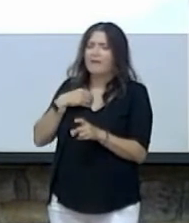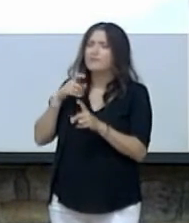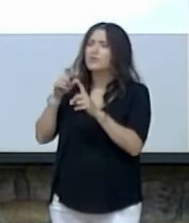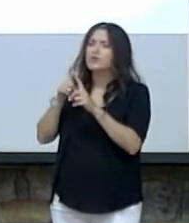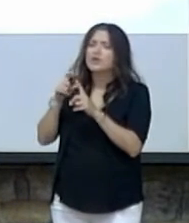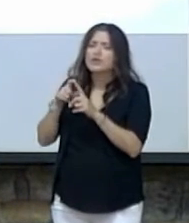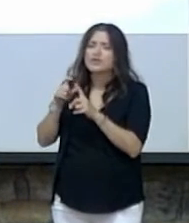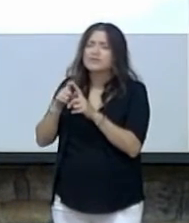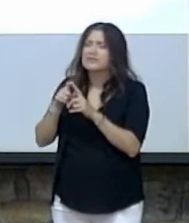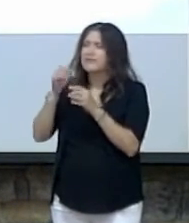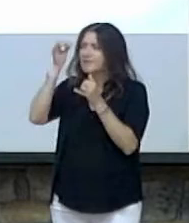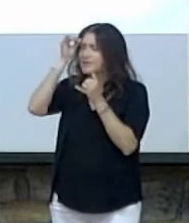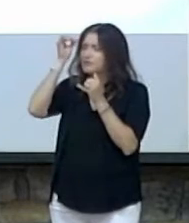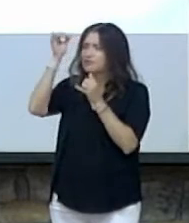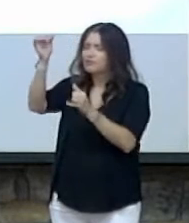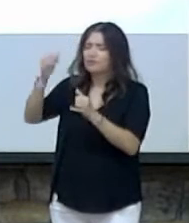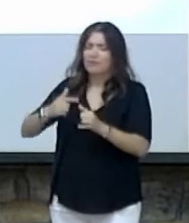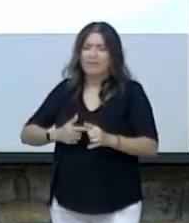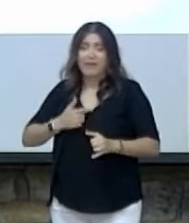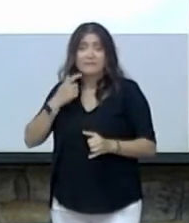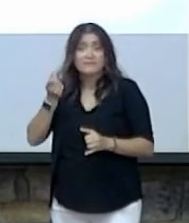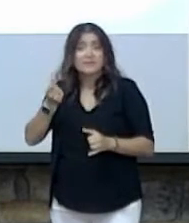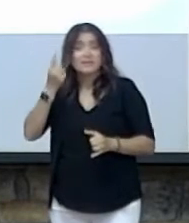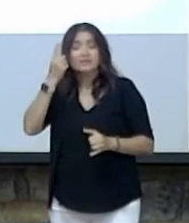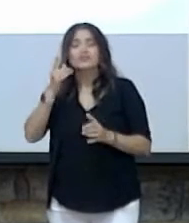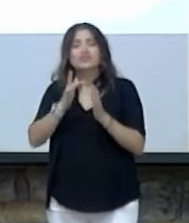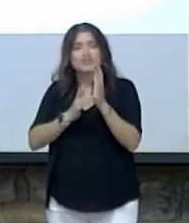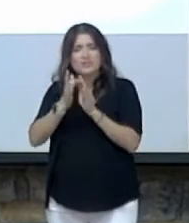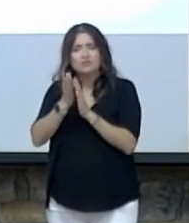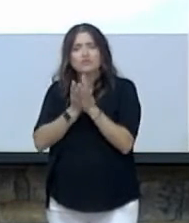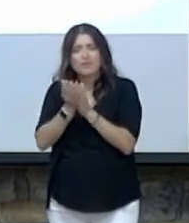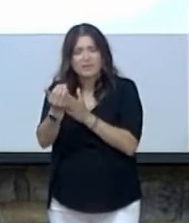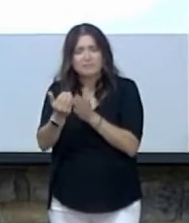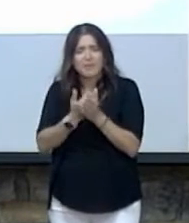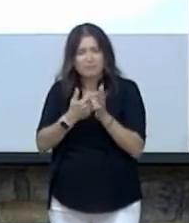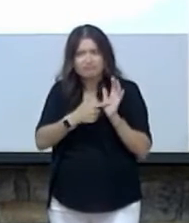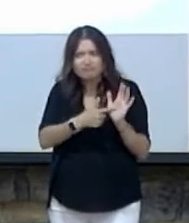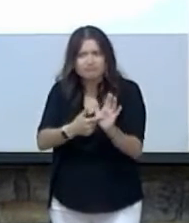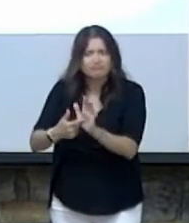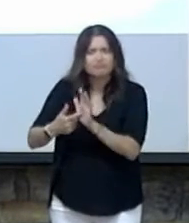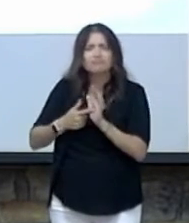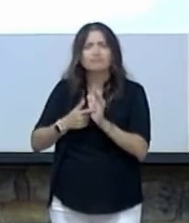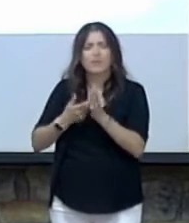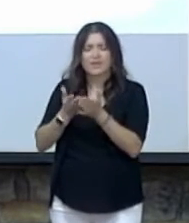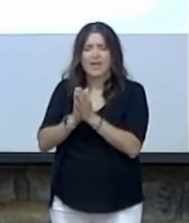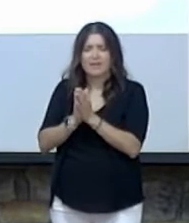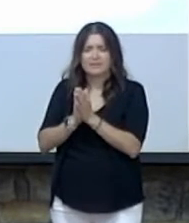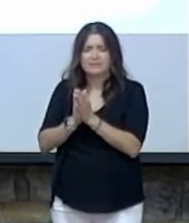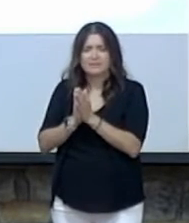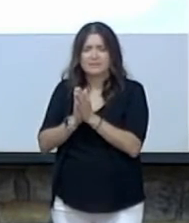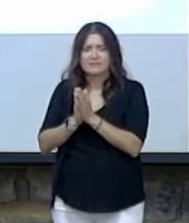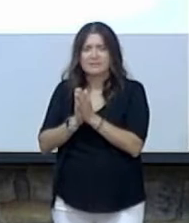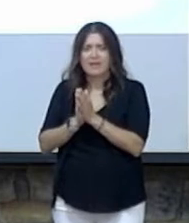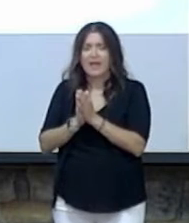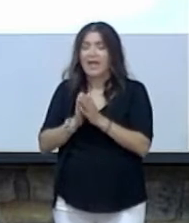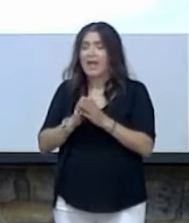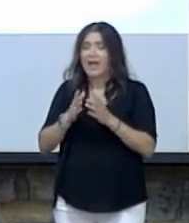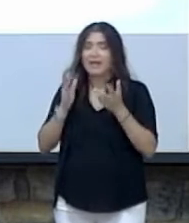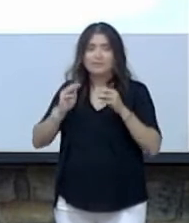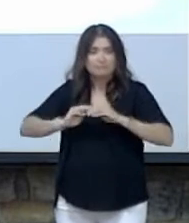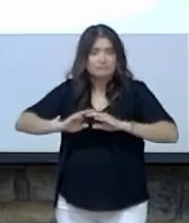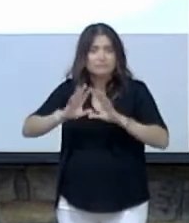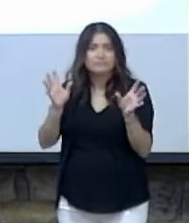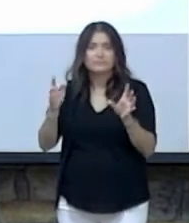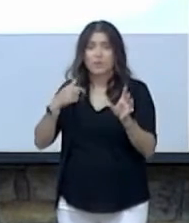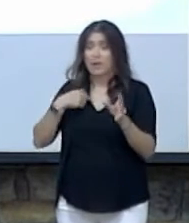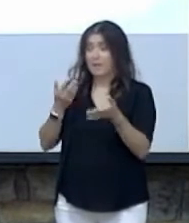eternal life. You see, Jesus was transparent in what he was asking of people. And he was transparent in that